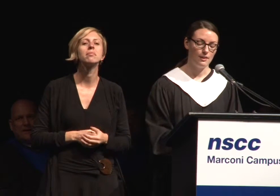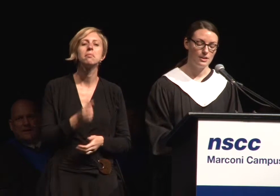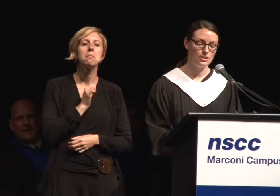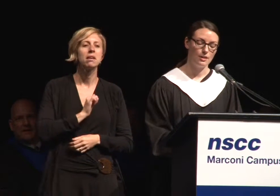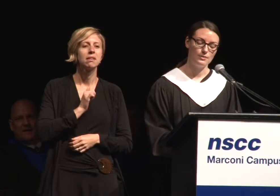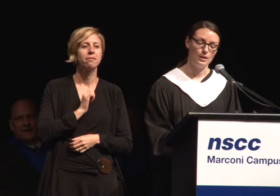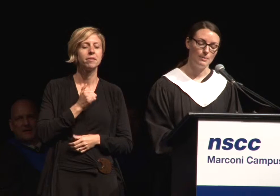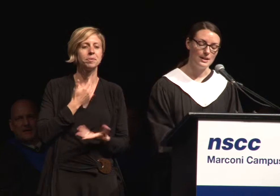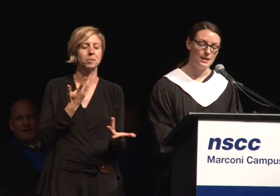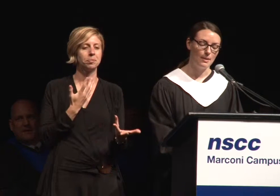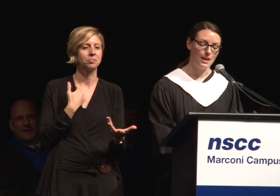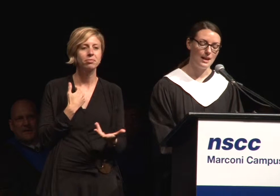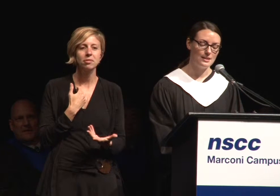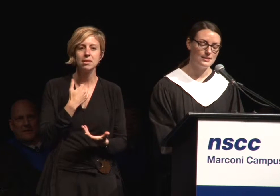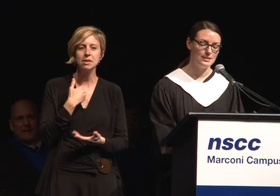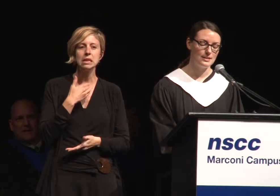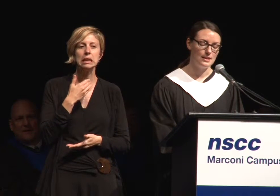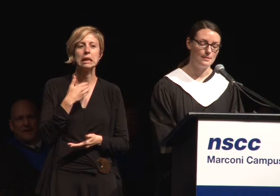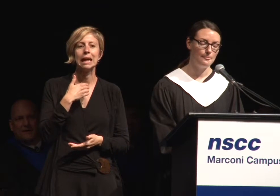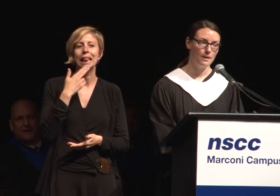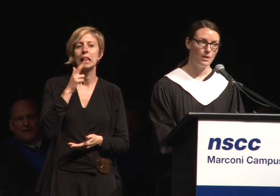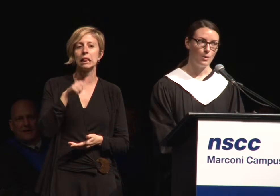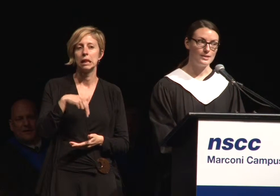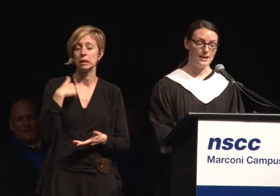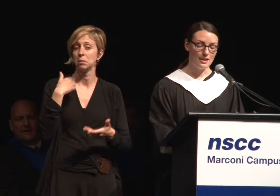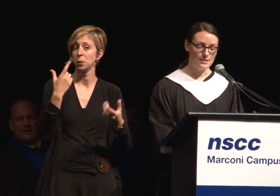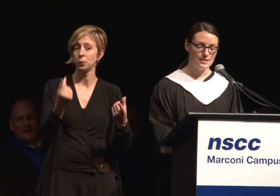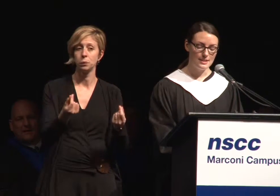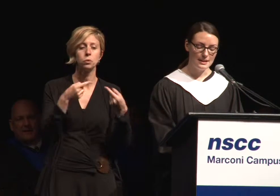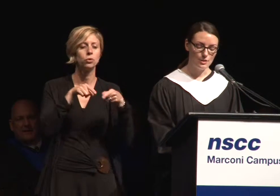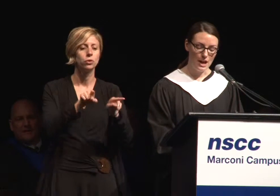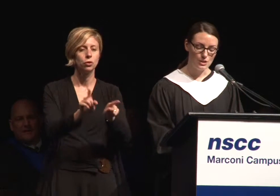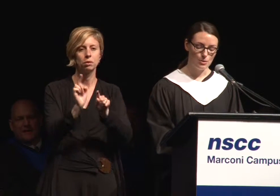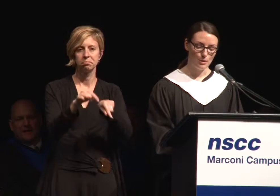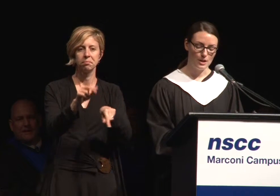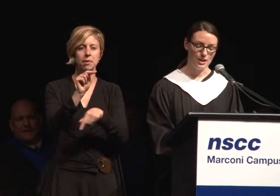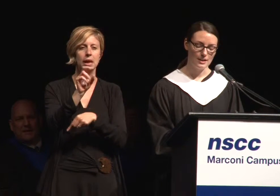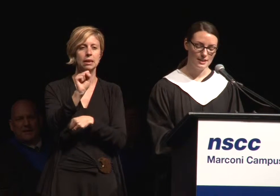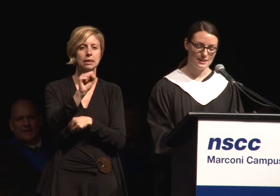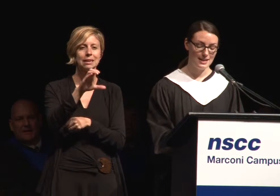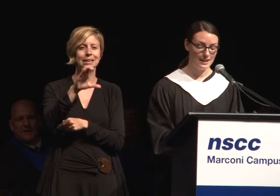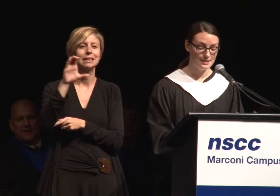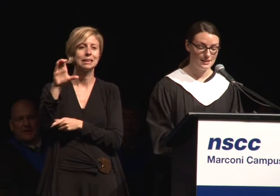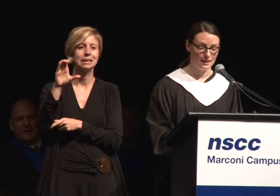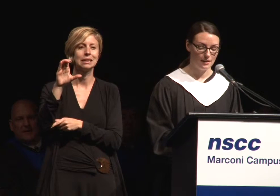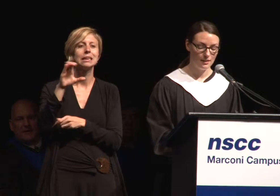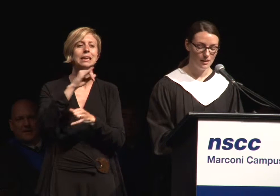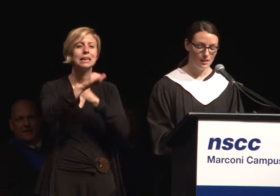take advantage of during my time at NSCC was an NSCC international project in